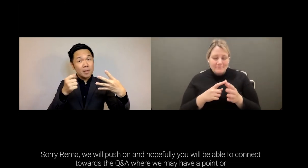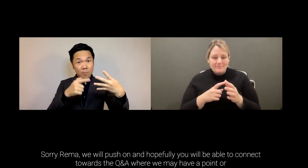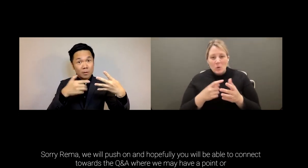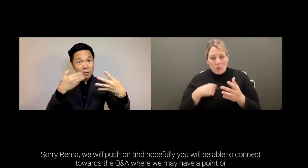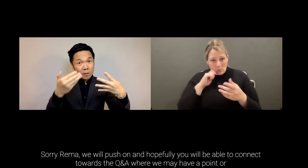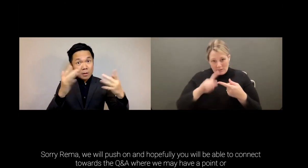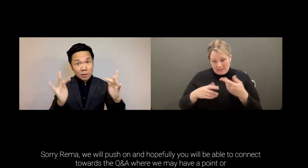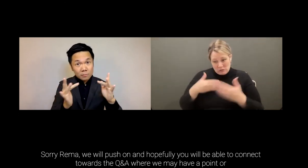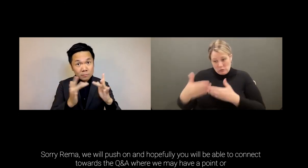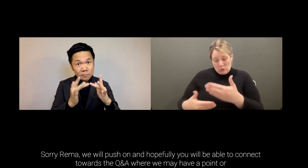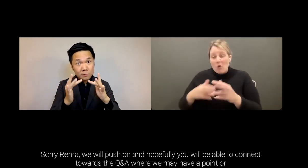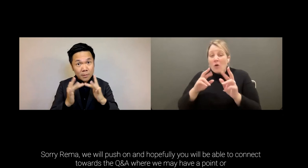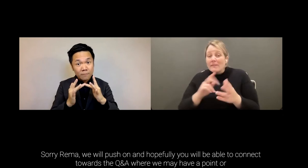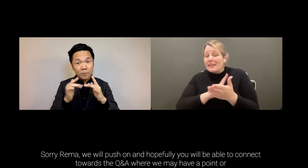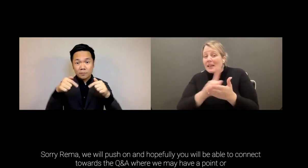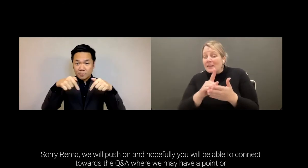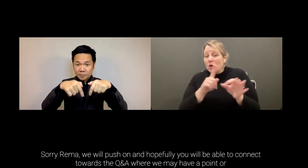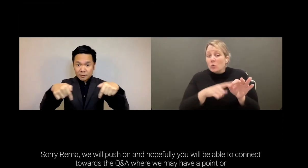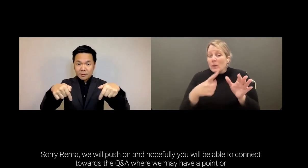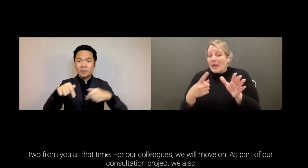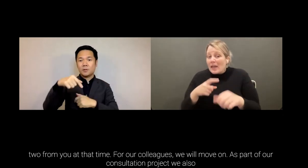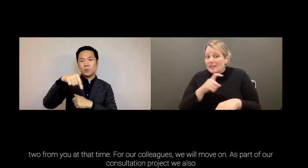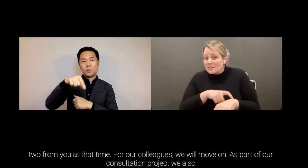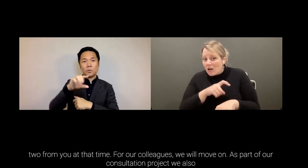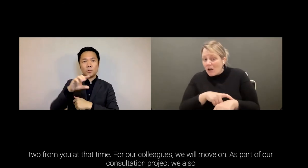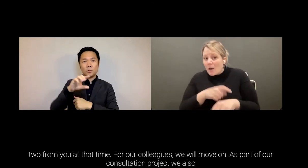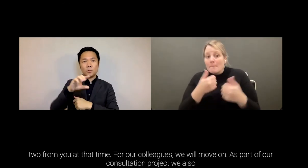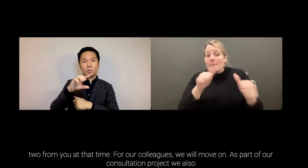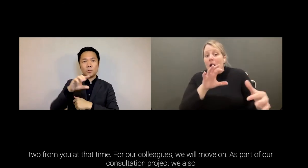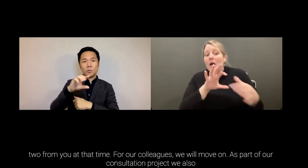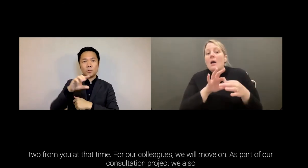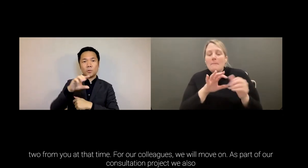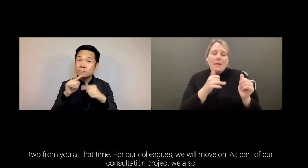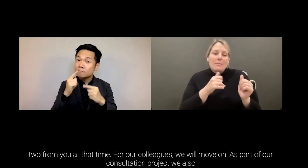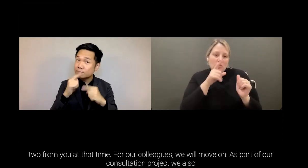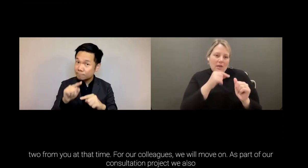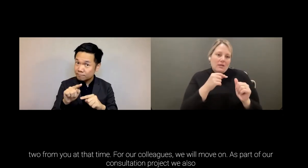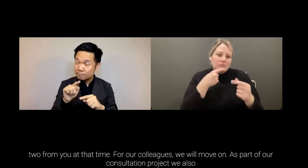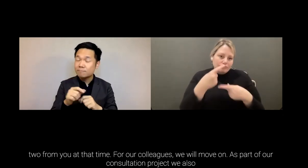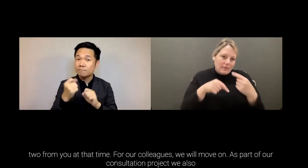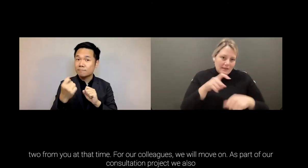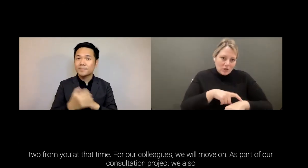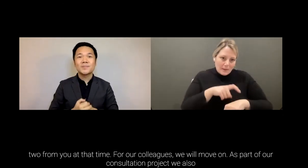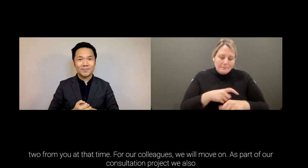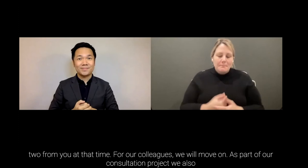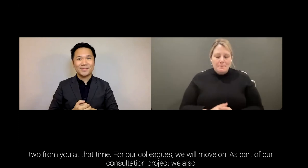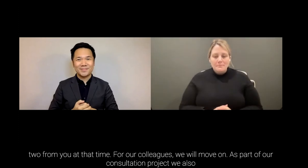towards the Q&A, we may have a point or two from you at that time. But our colleagues will